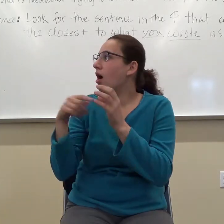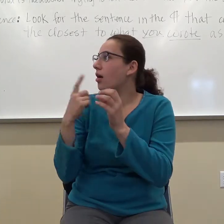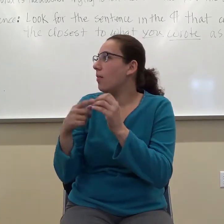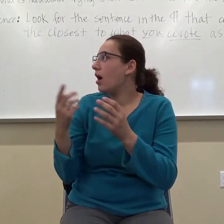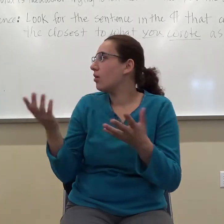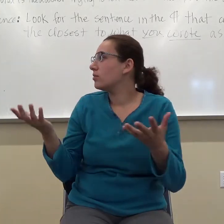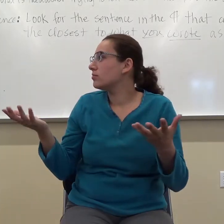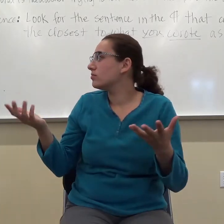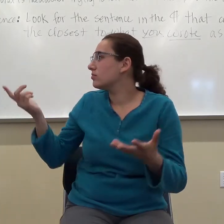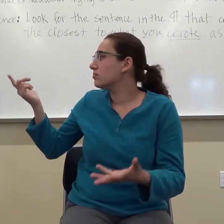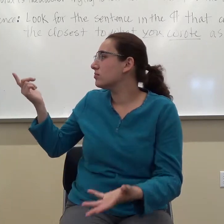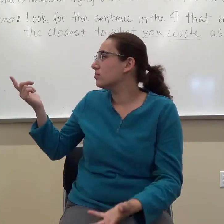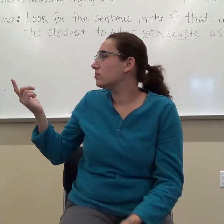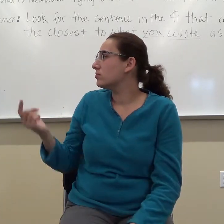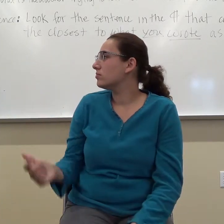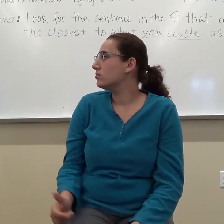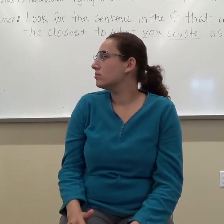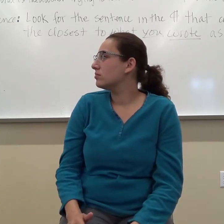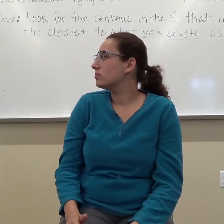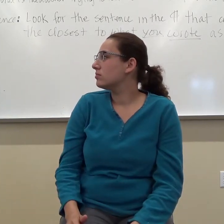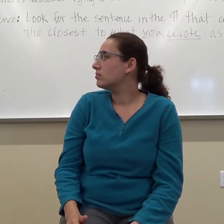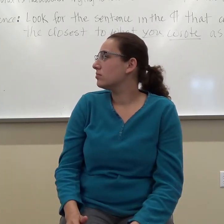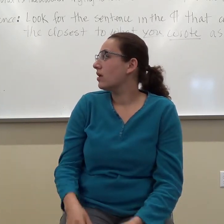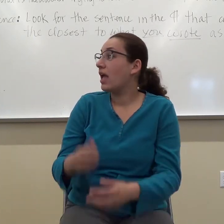okay, everything except